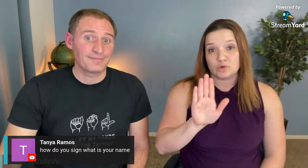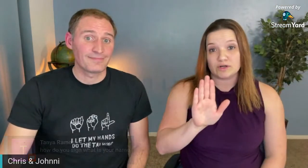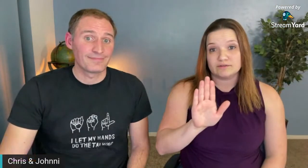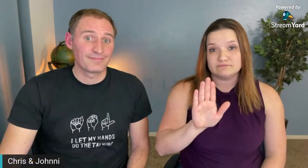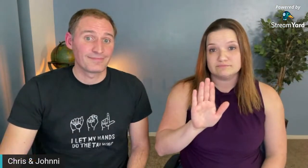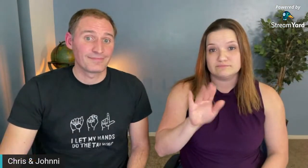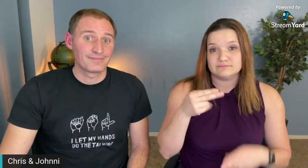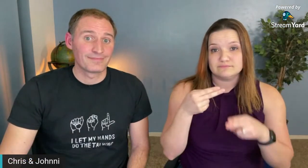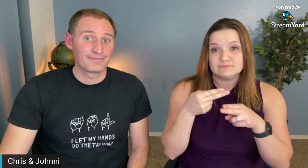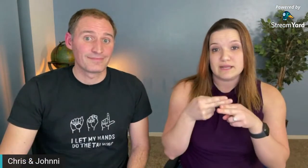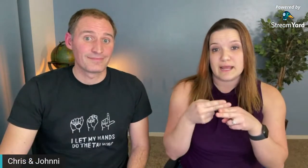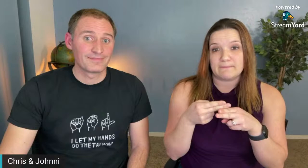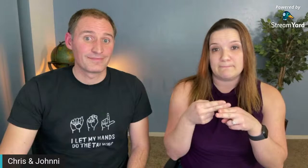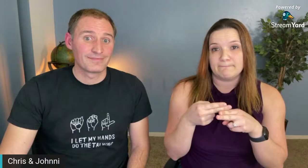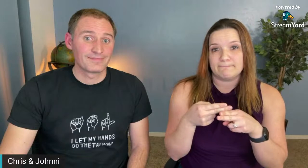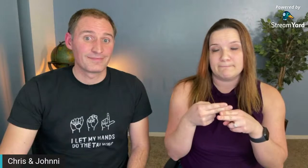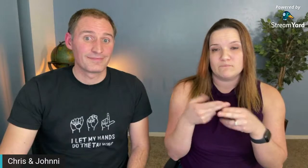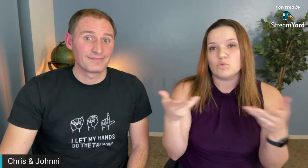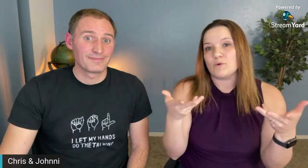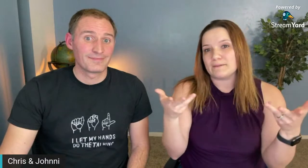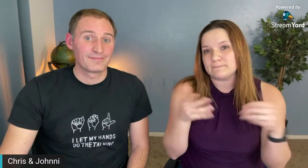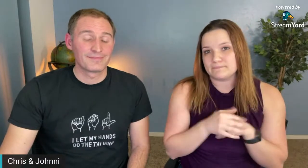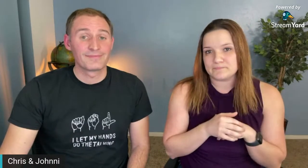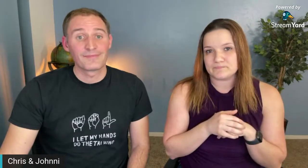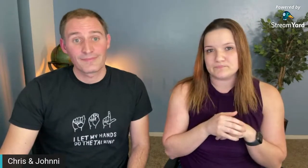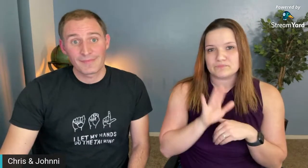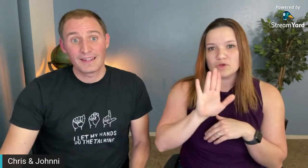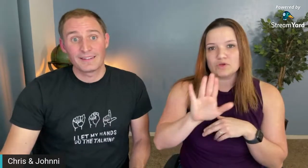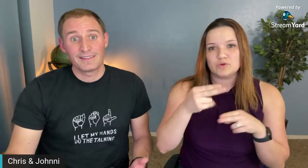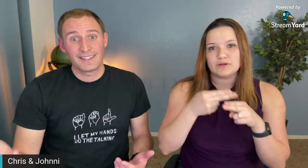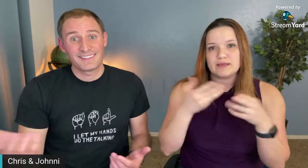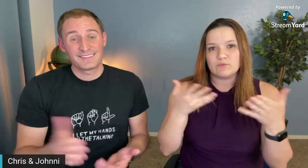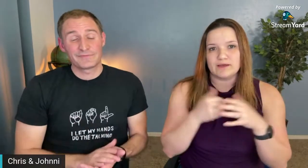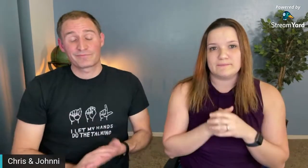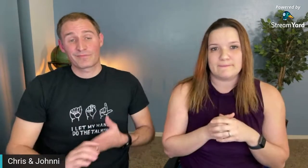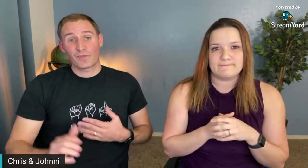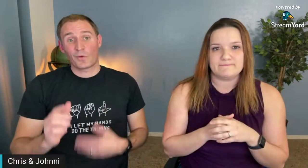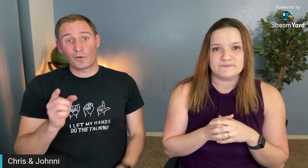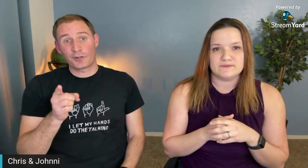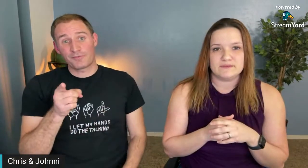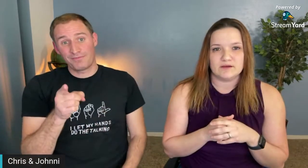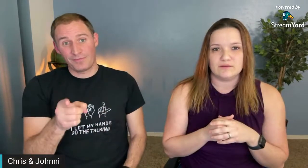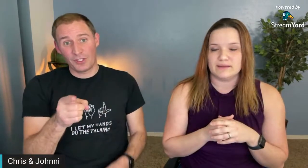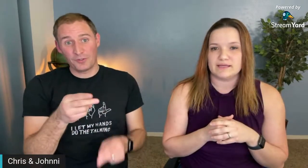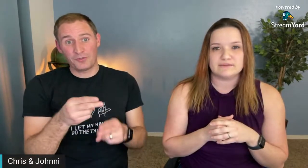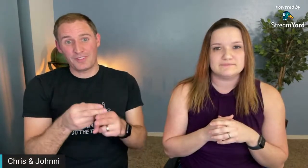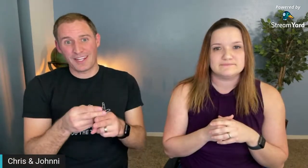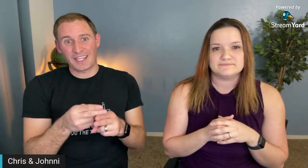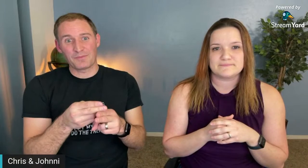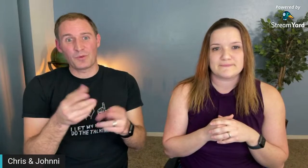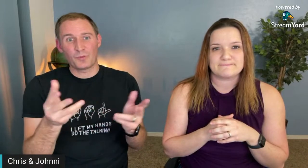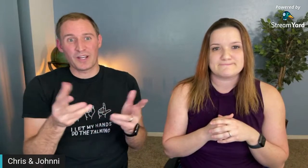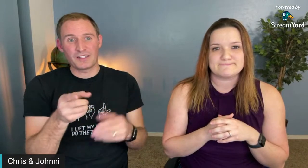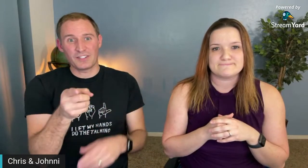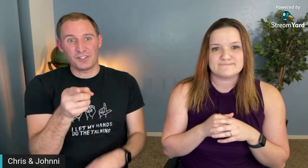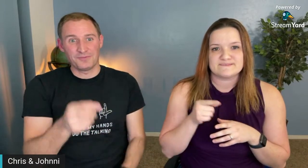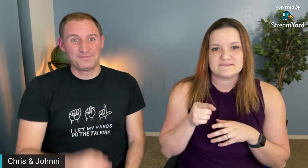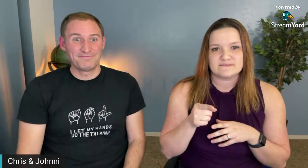your name what? Your name what? Or you name what you.